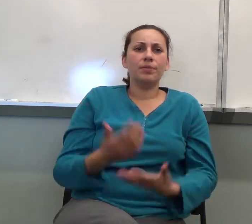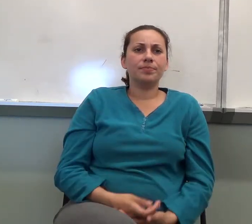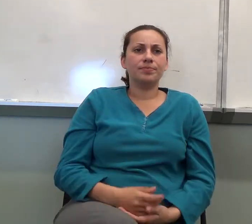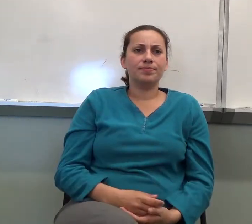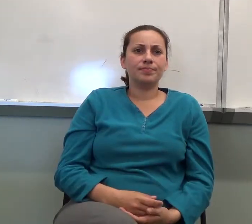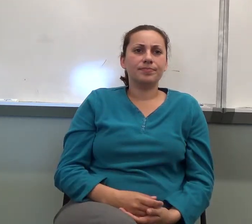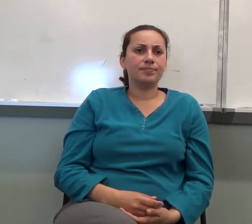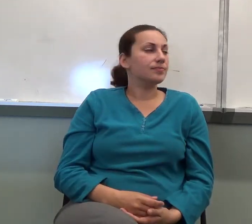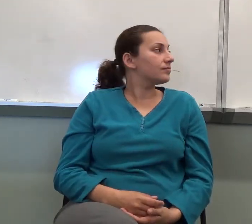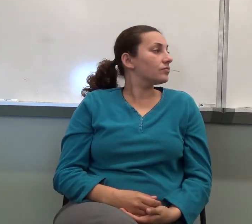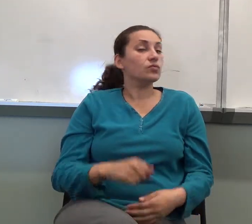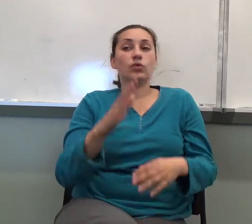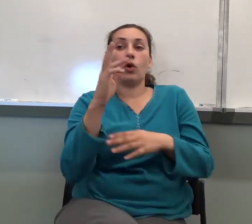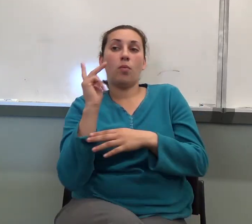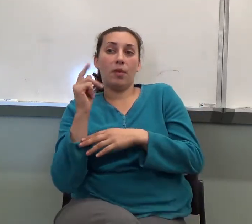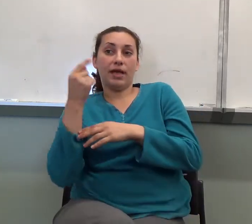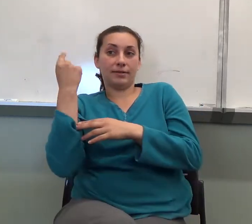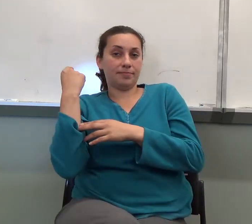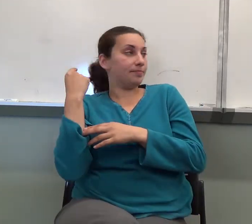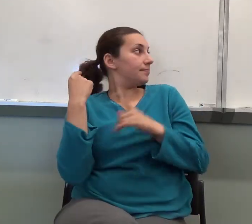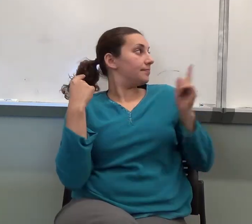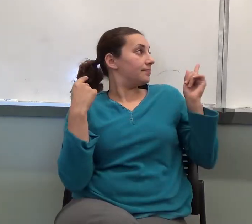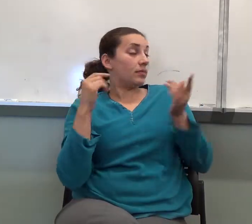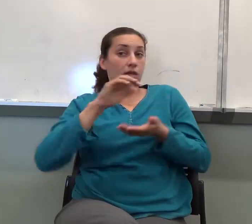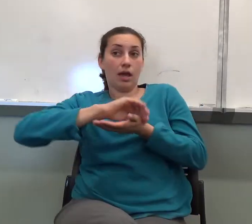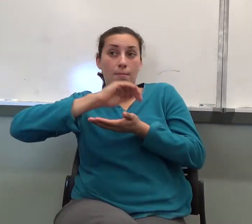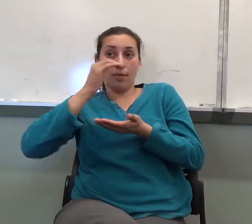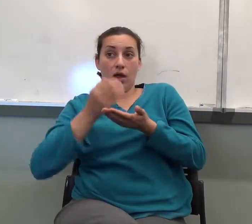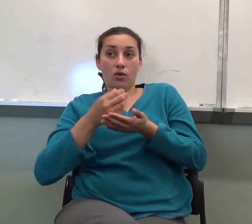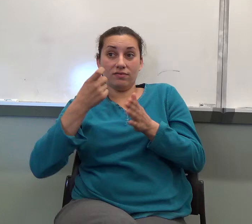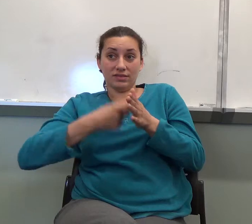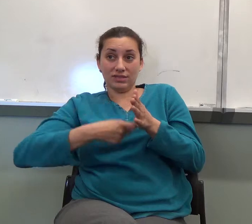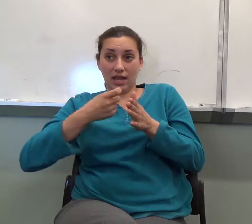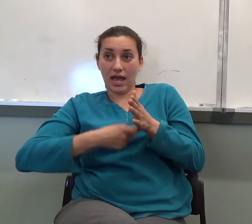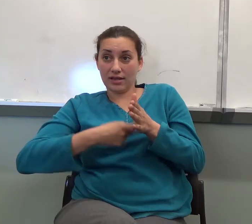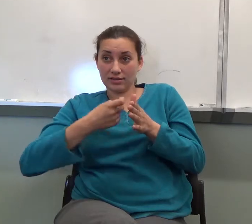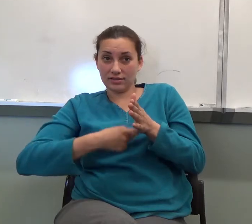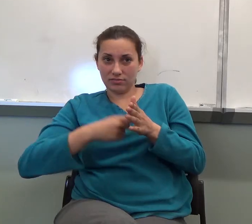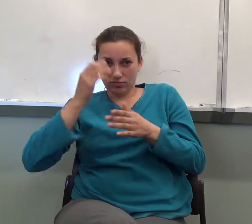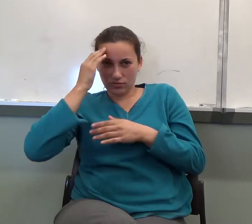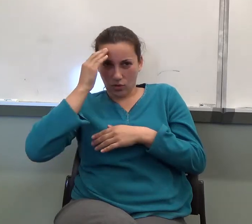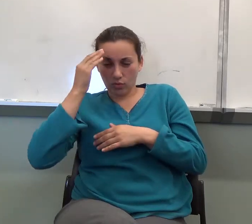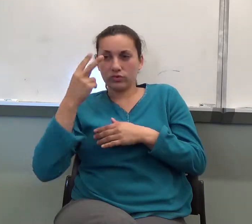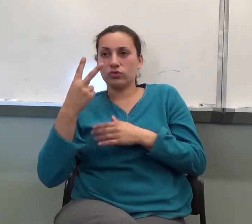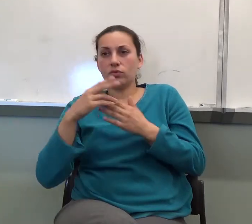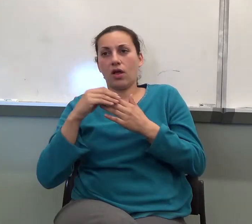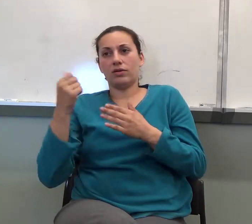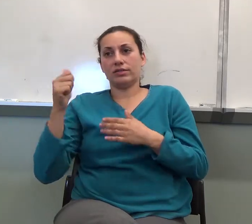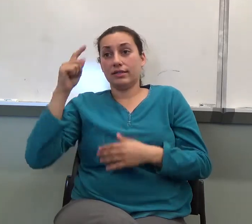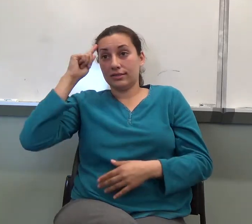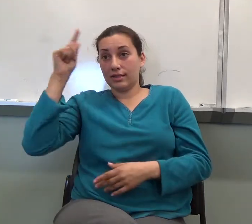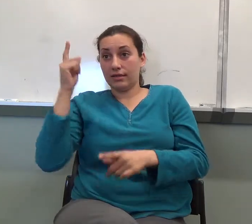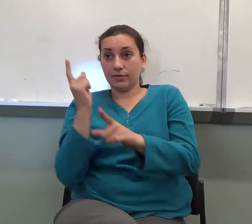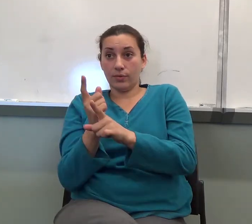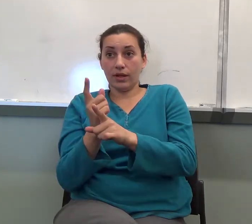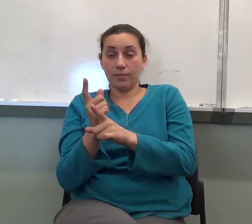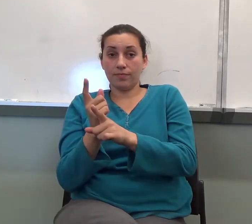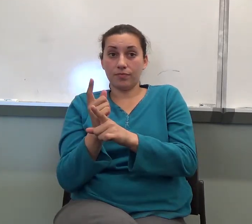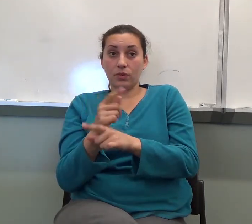back here. The amount of tax we know is 210. The rate we're looking for, we'll